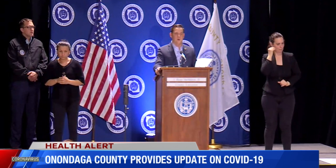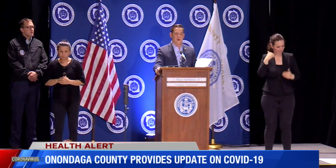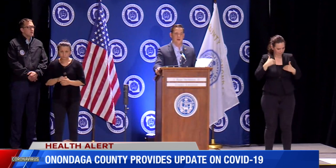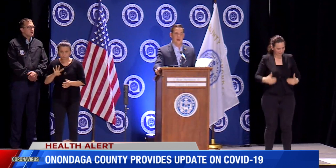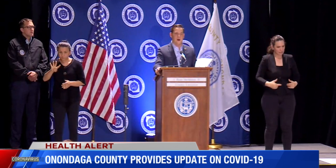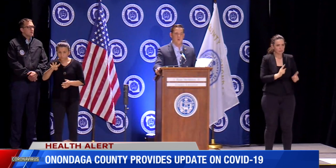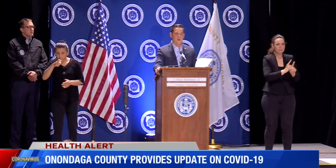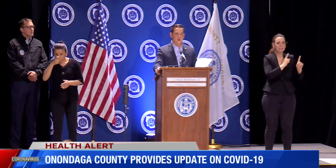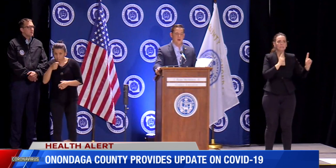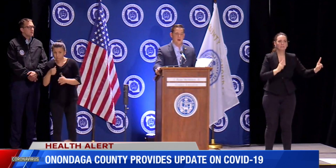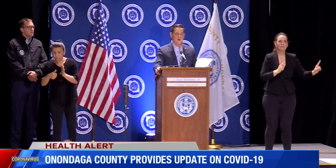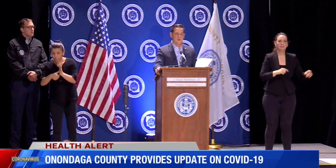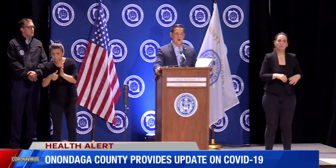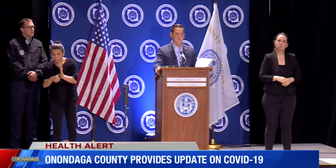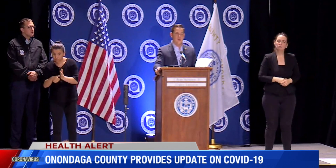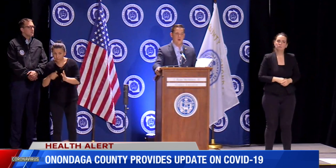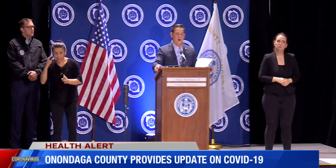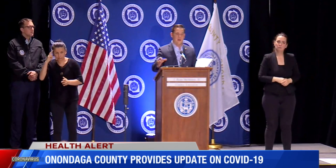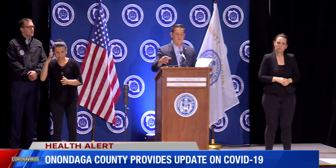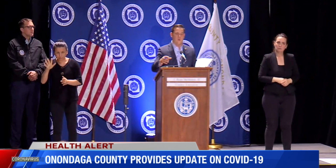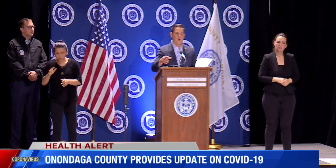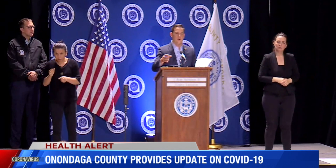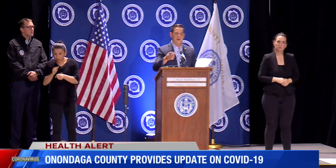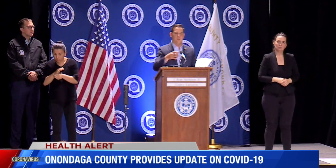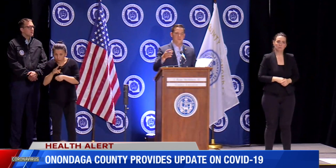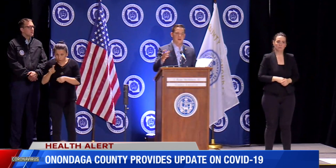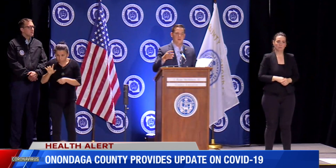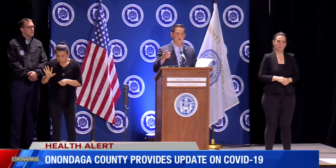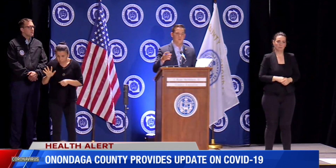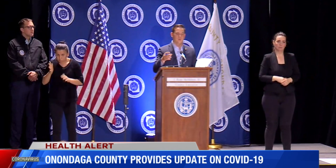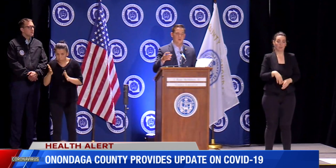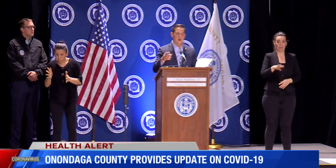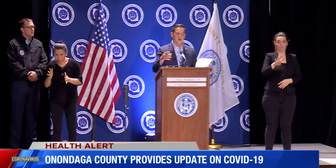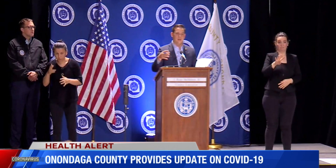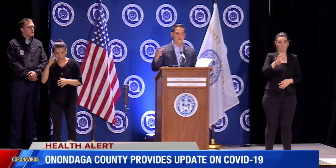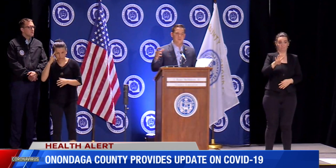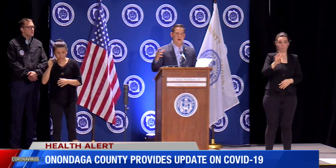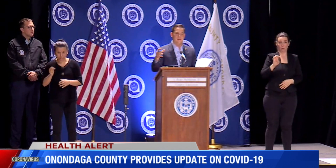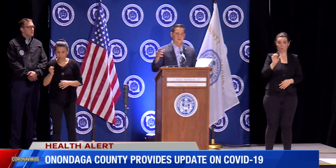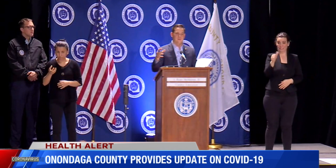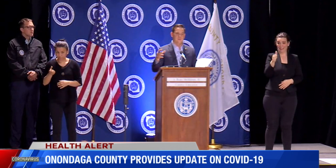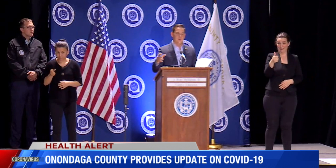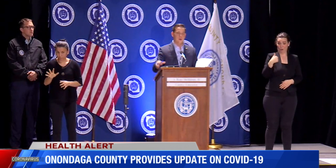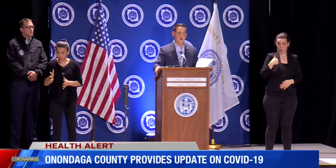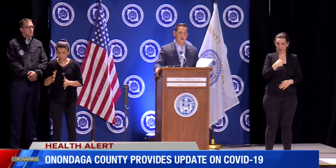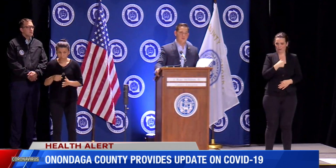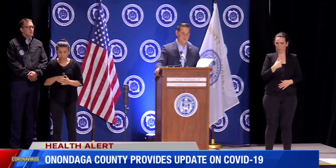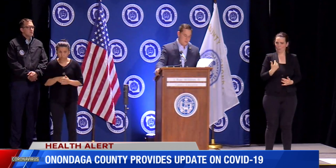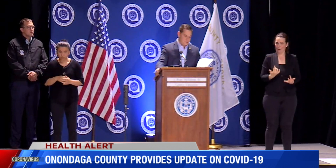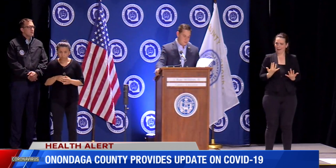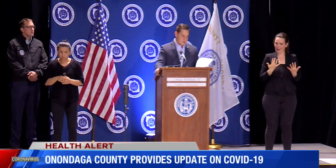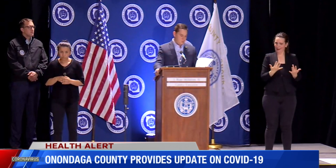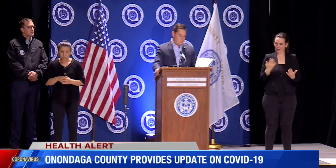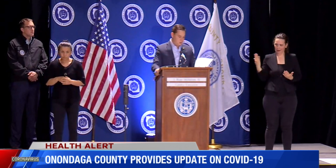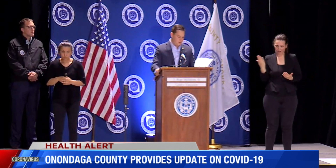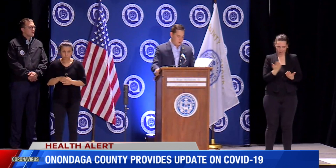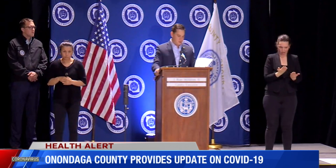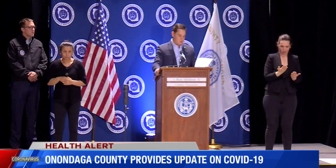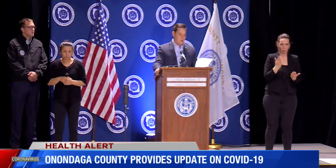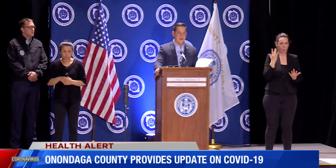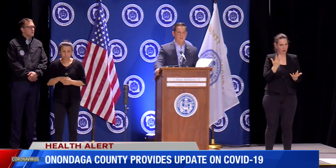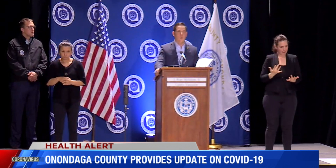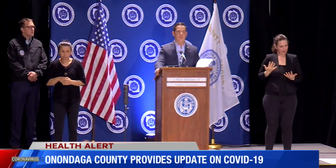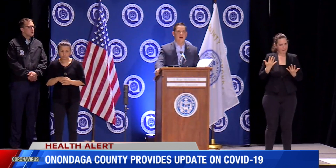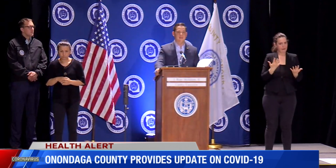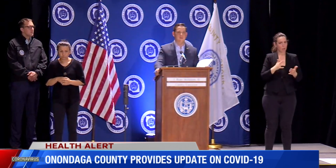out there right now that we know out of that 400, 8% of those are going to at least be positive. So that means we have at